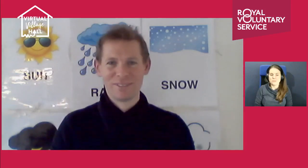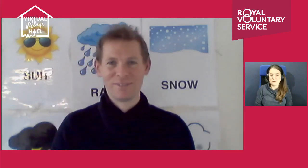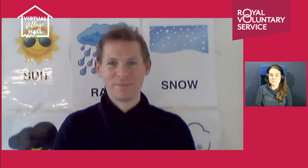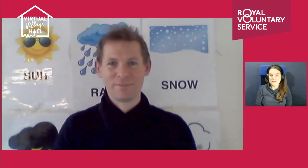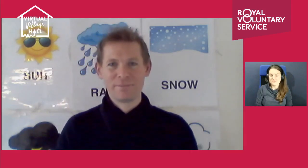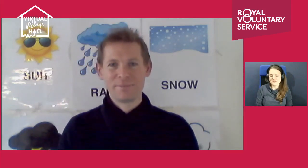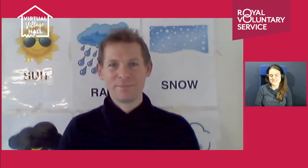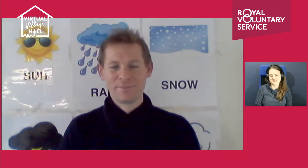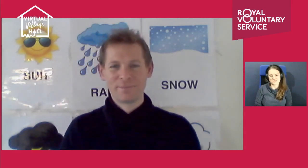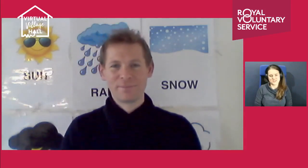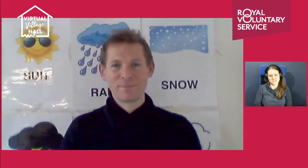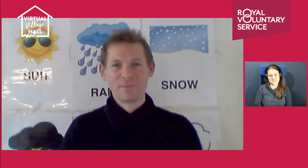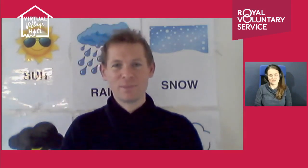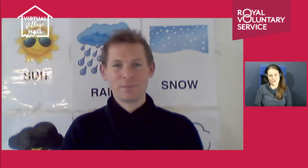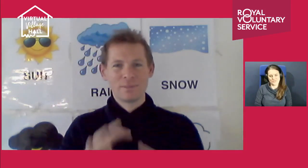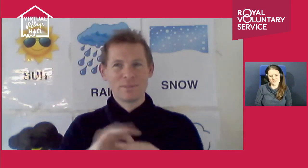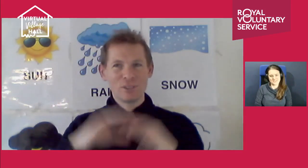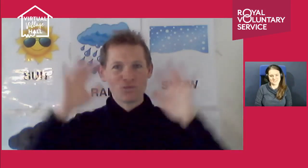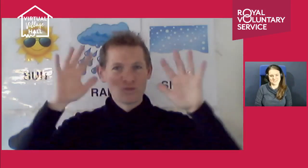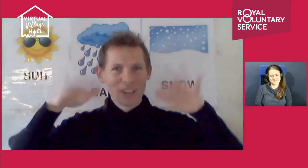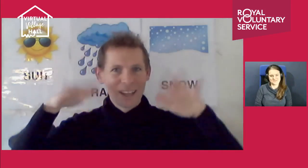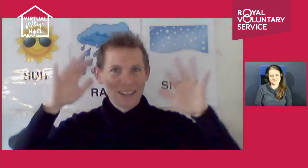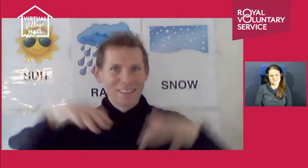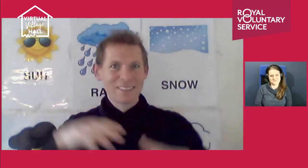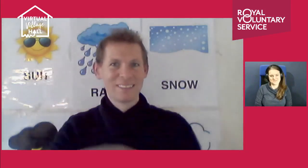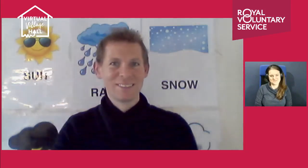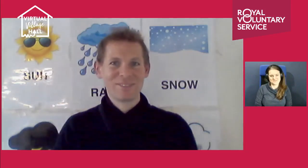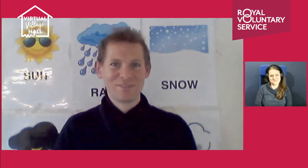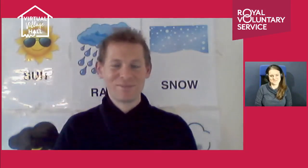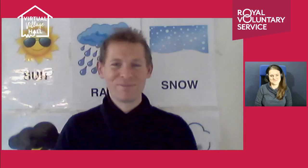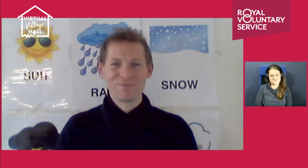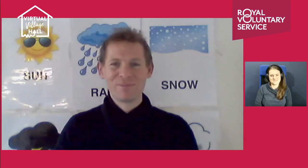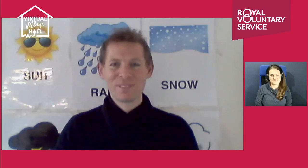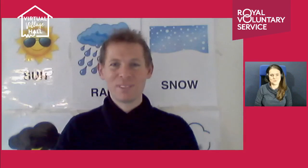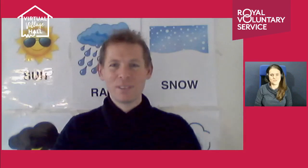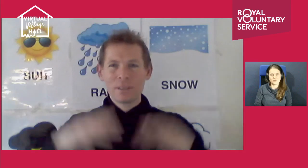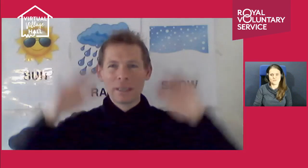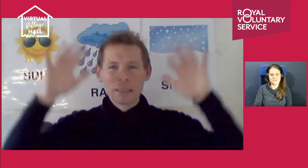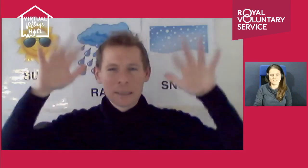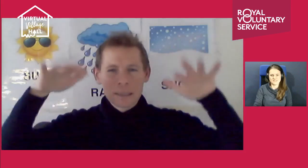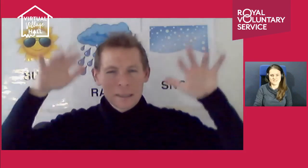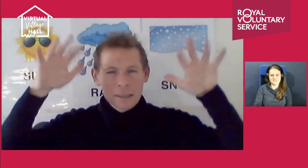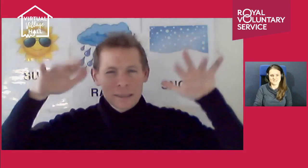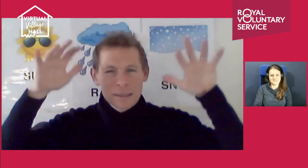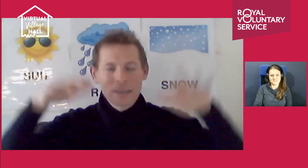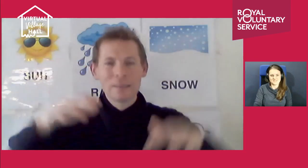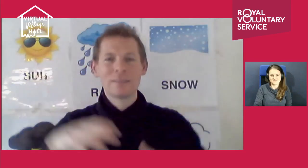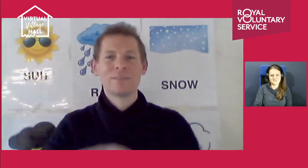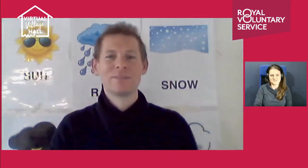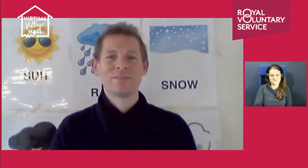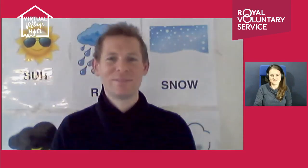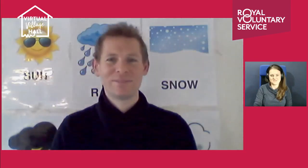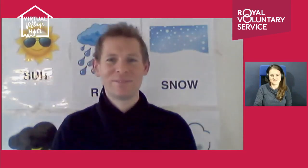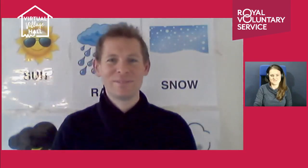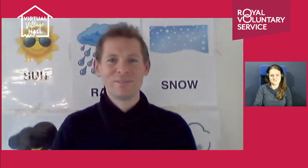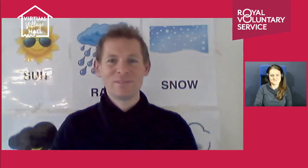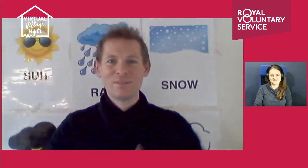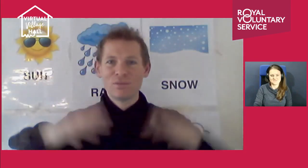Now, remember your facial expressions in all of this. So we'll talk about rain now.